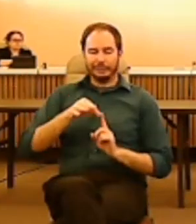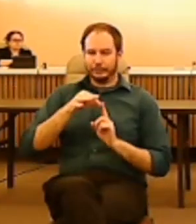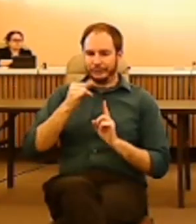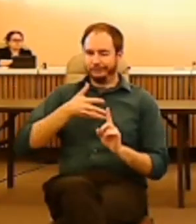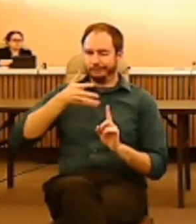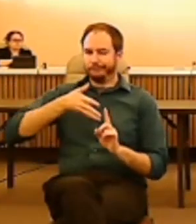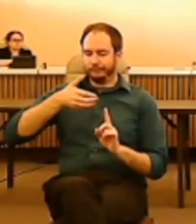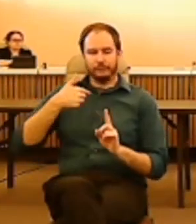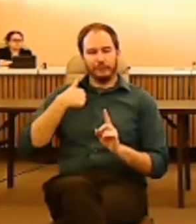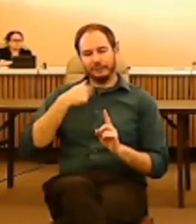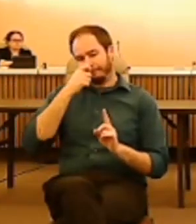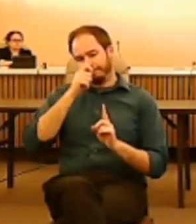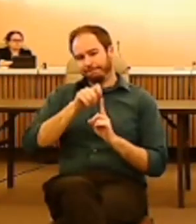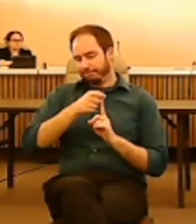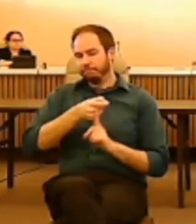But